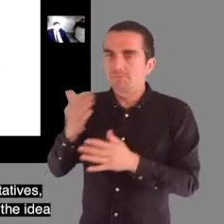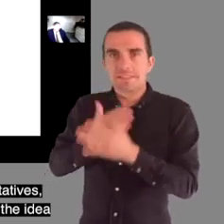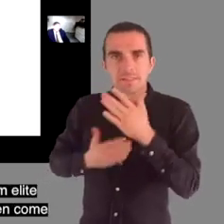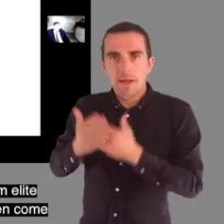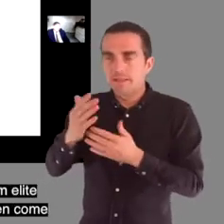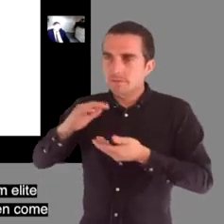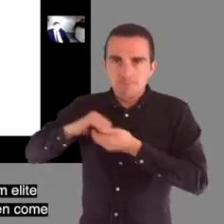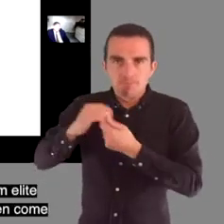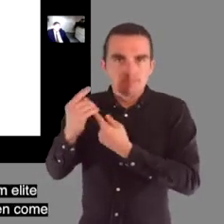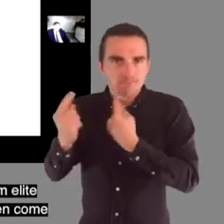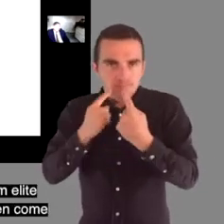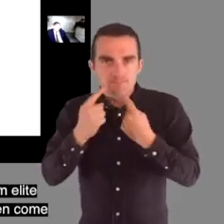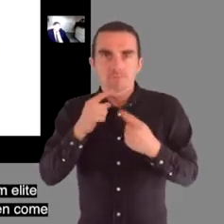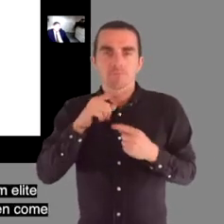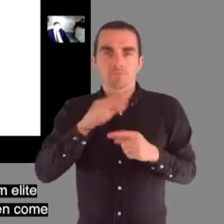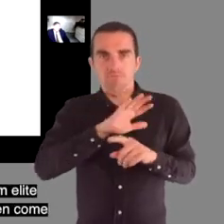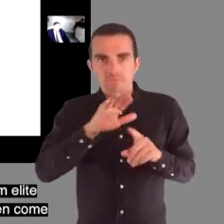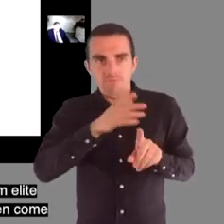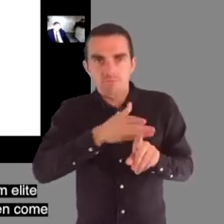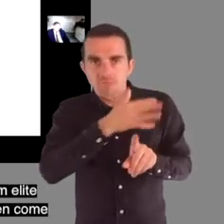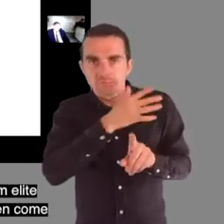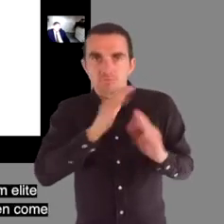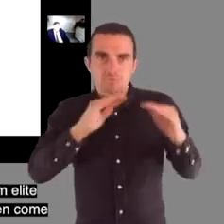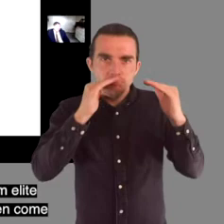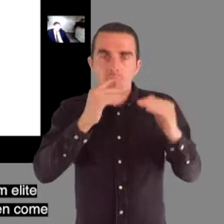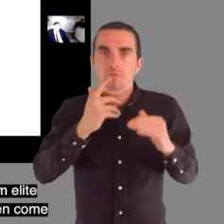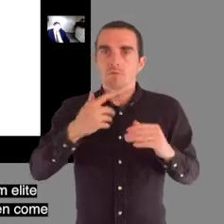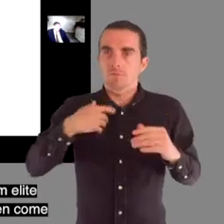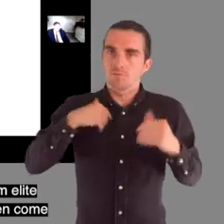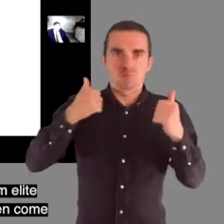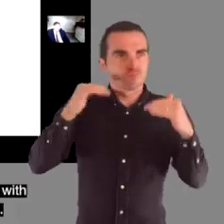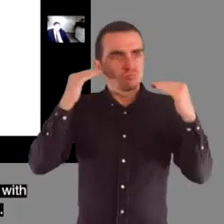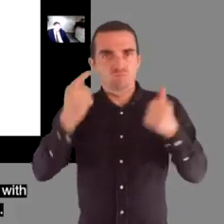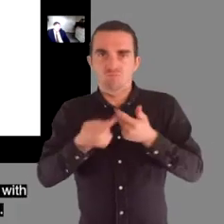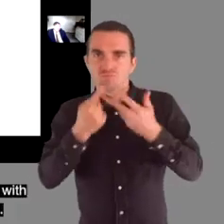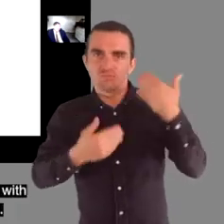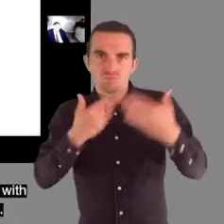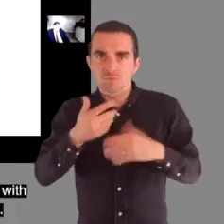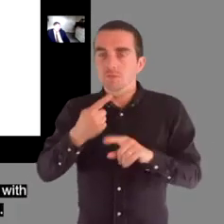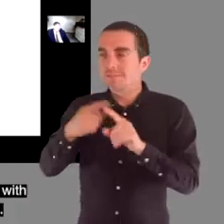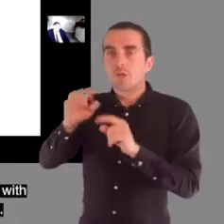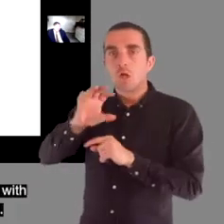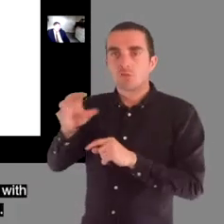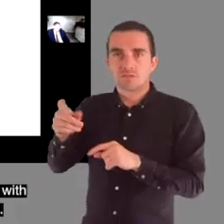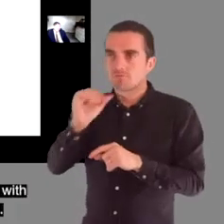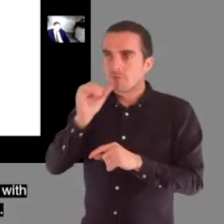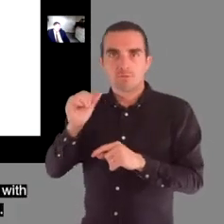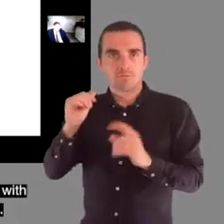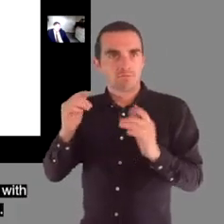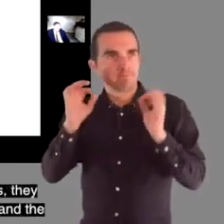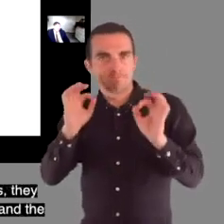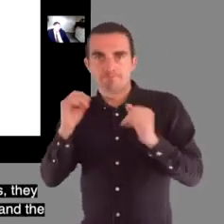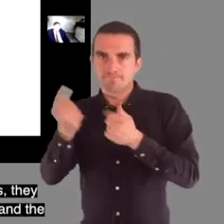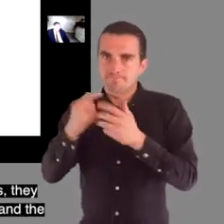a disability treaty, come from elite and privileged backgrounds, often come from countries where people with disabilities are not